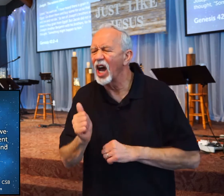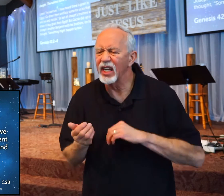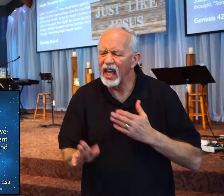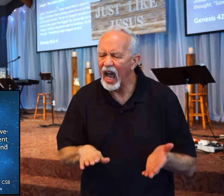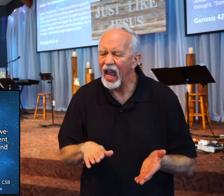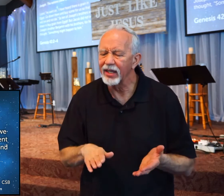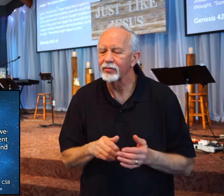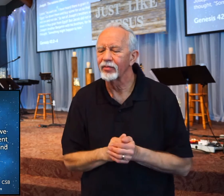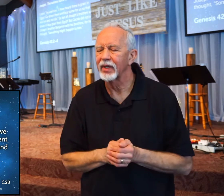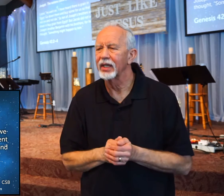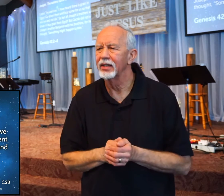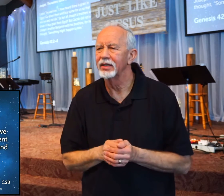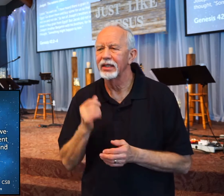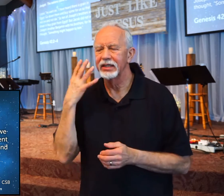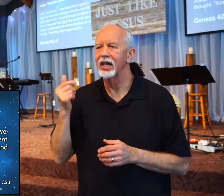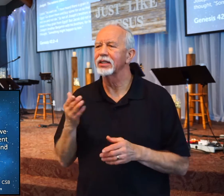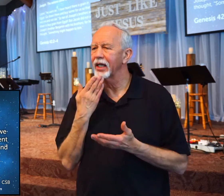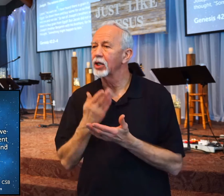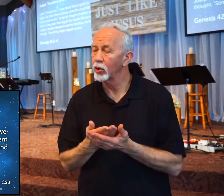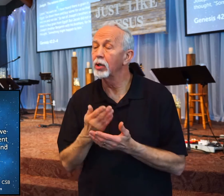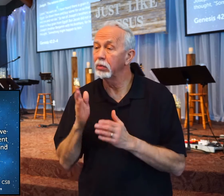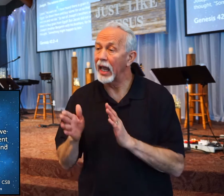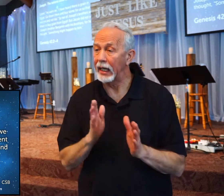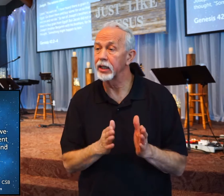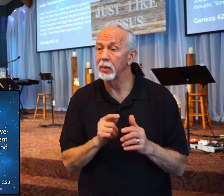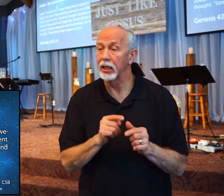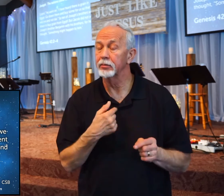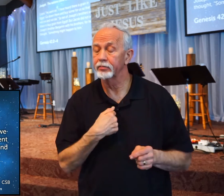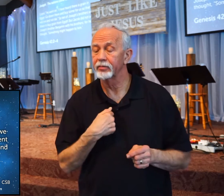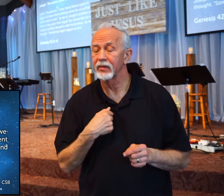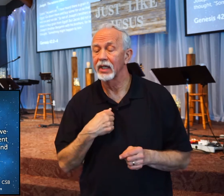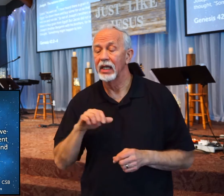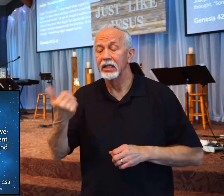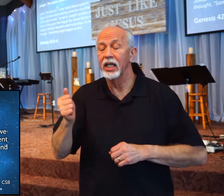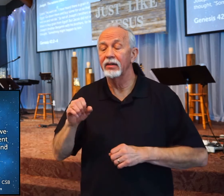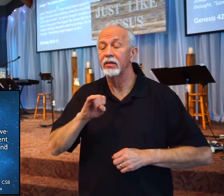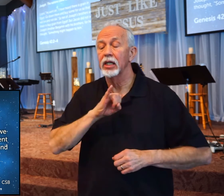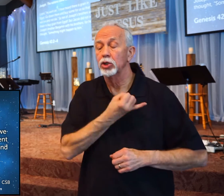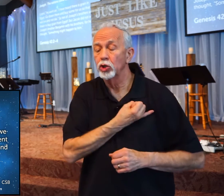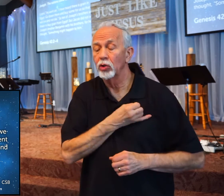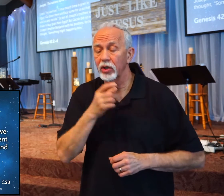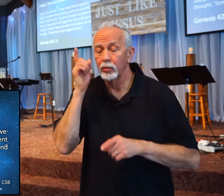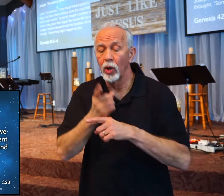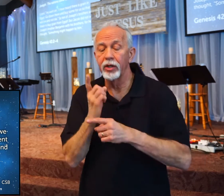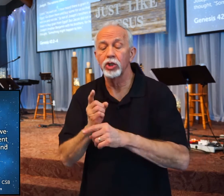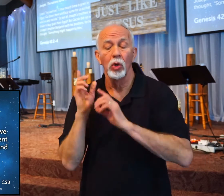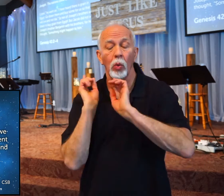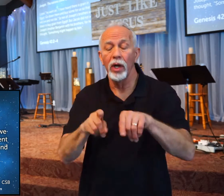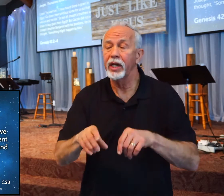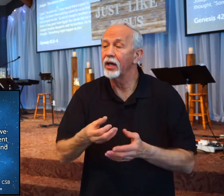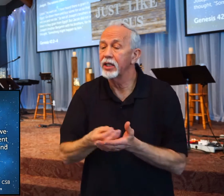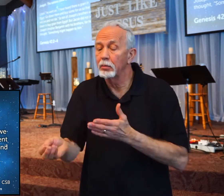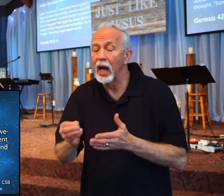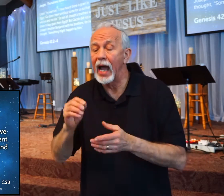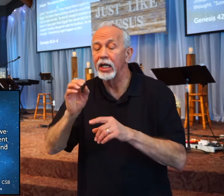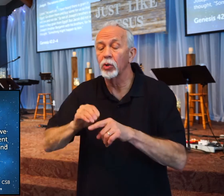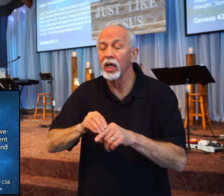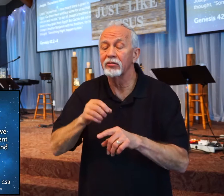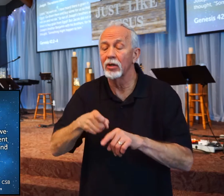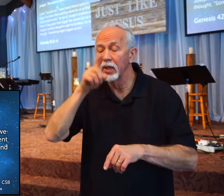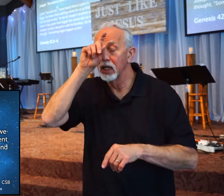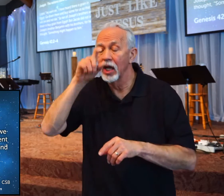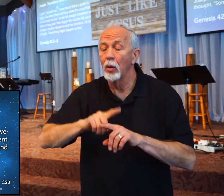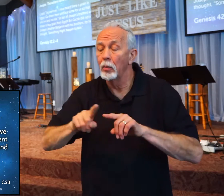die. Sounds like a good plan to me. So 10 of Joseph's brothers went down to buy grain from Egypt,